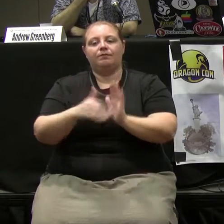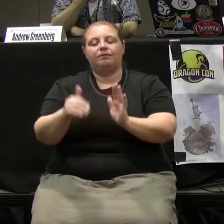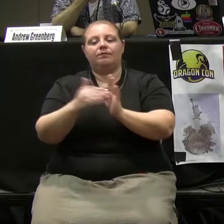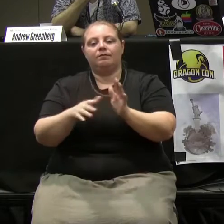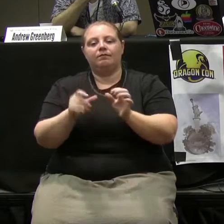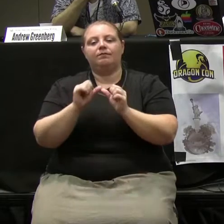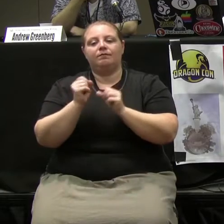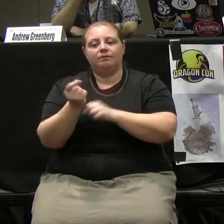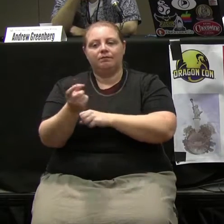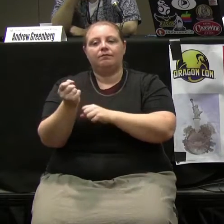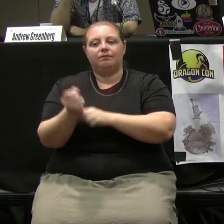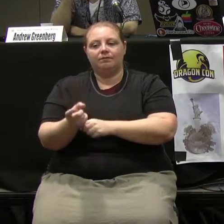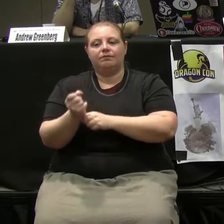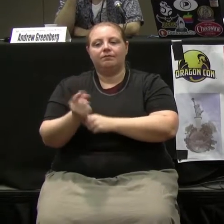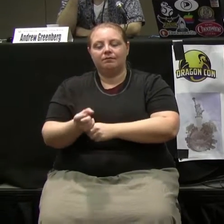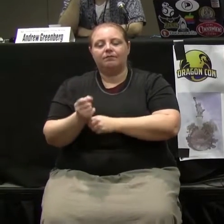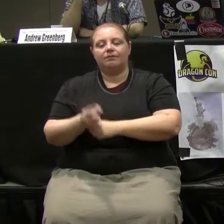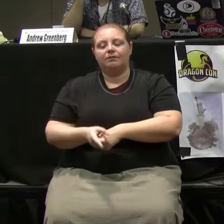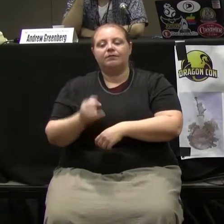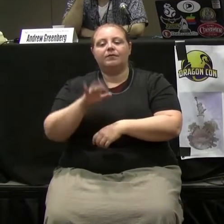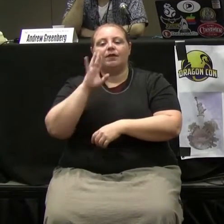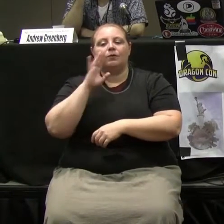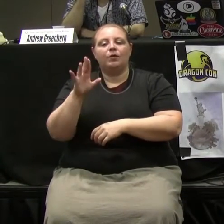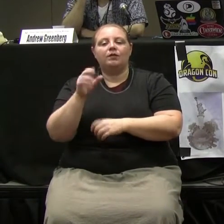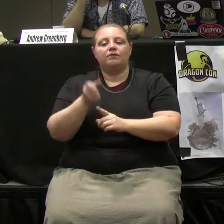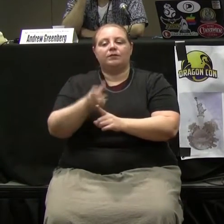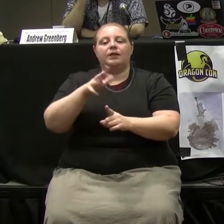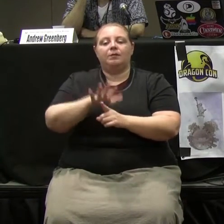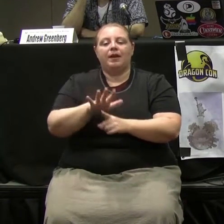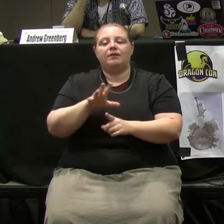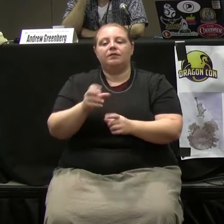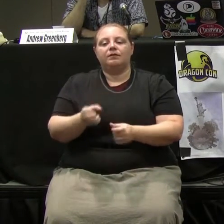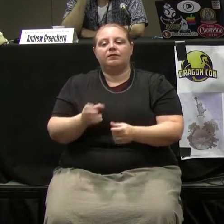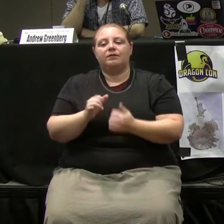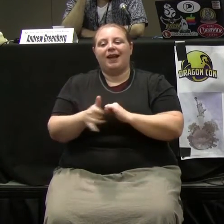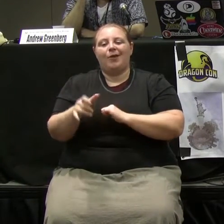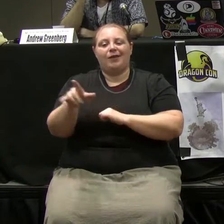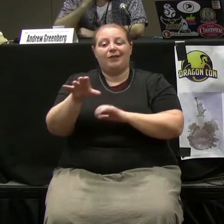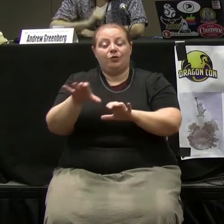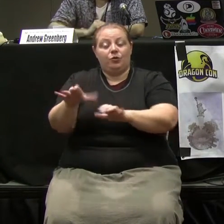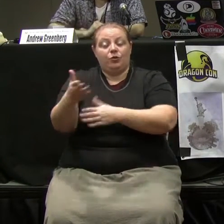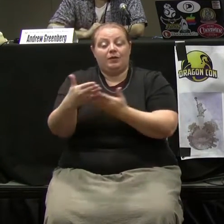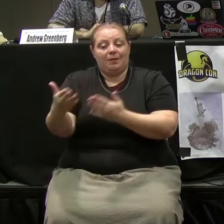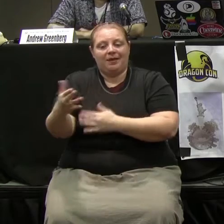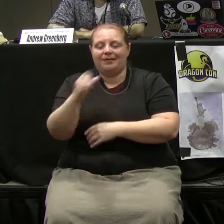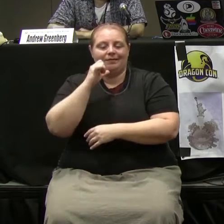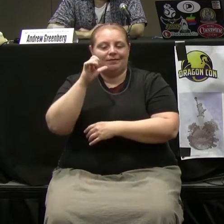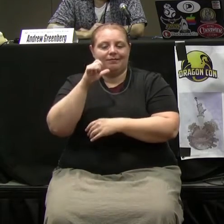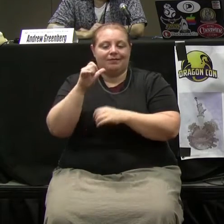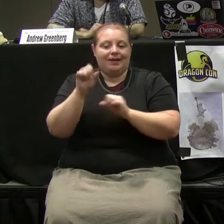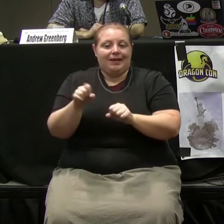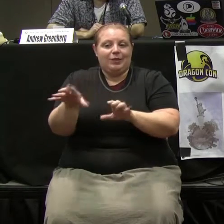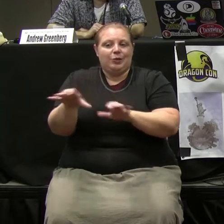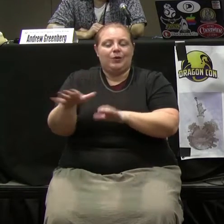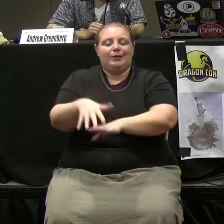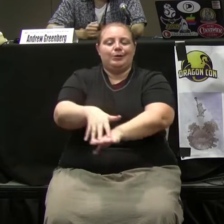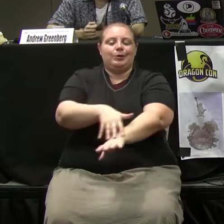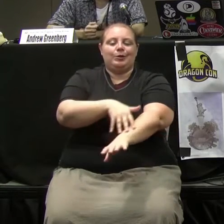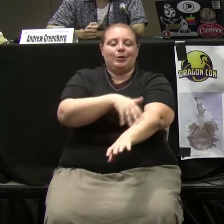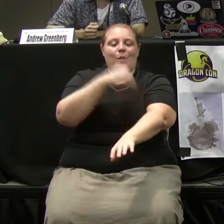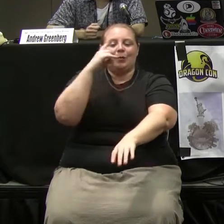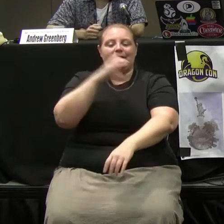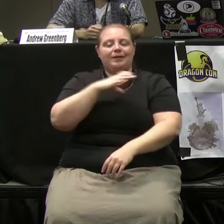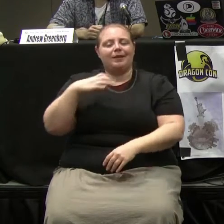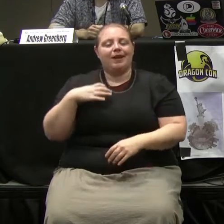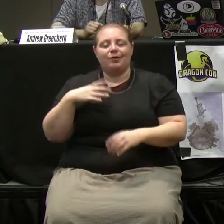also impact their need to get stuff done. And on that note, Congress doesn't always get a lot of stuff done,